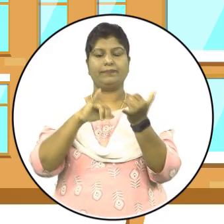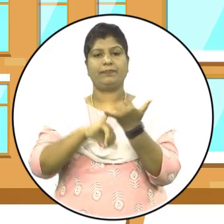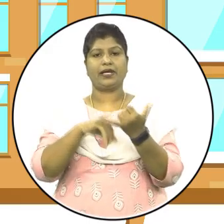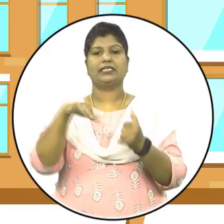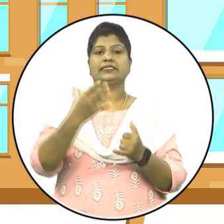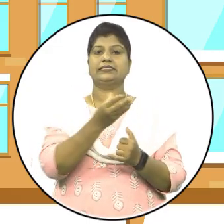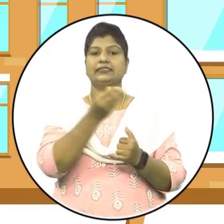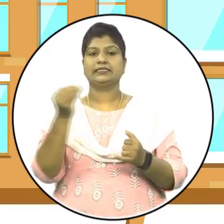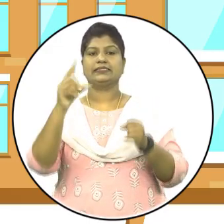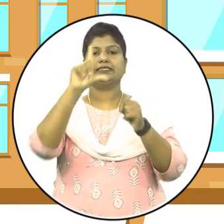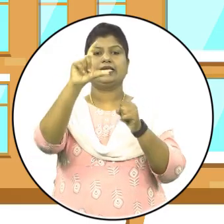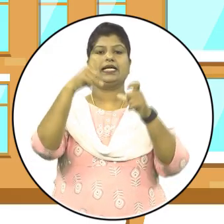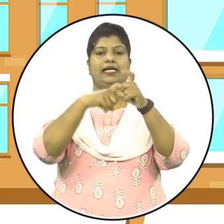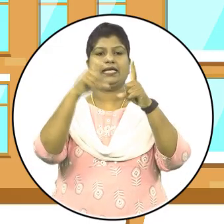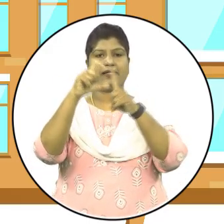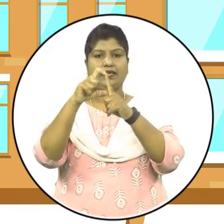and lead compounds.